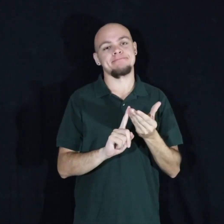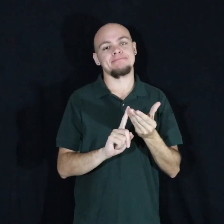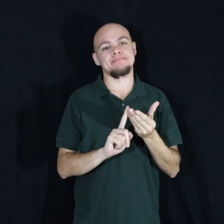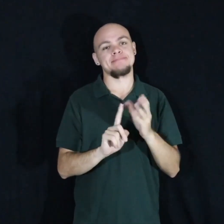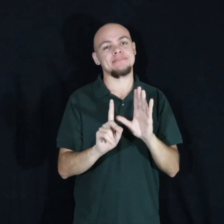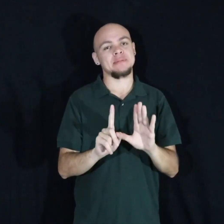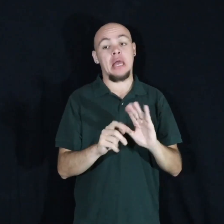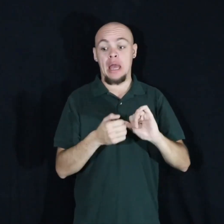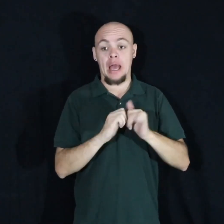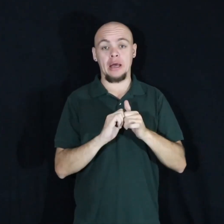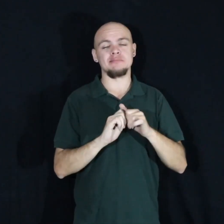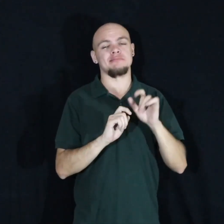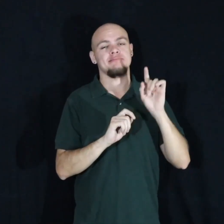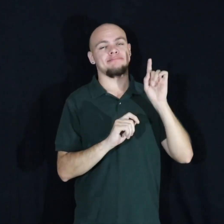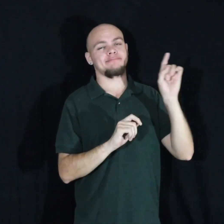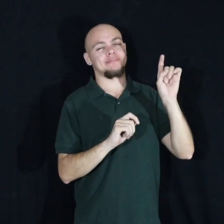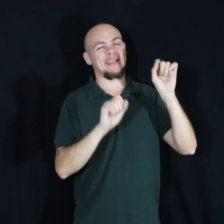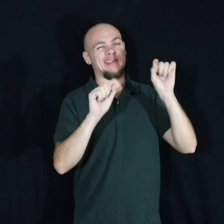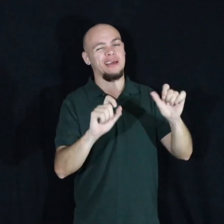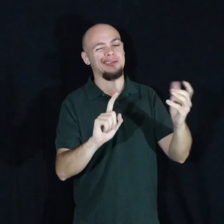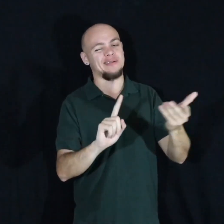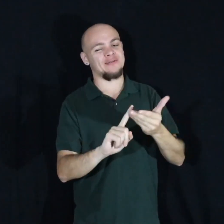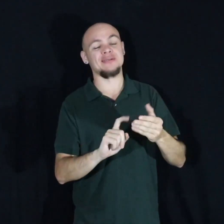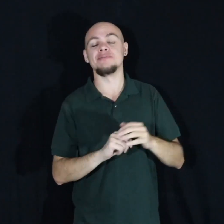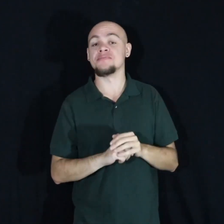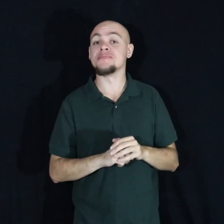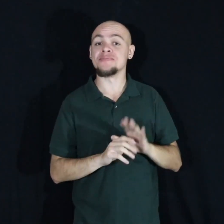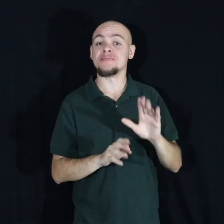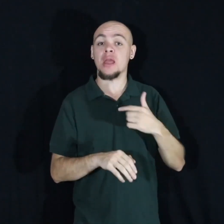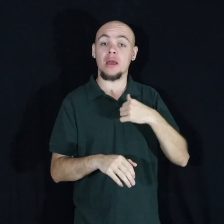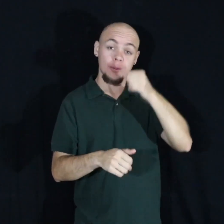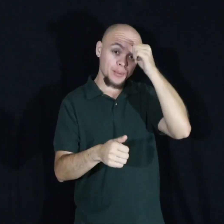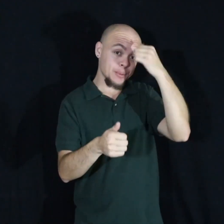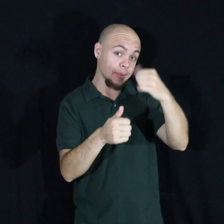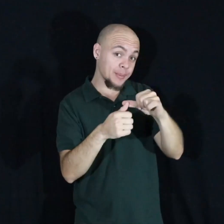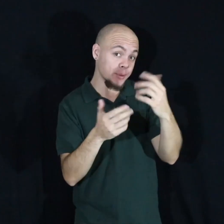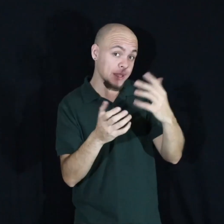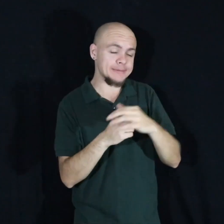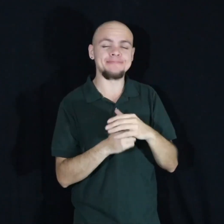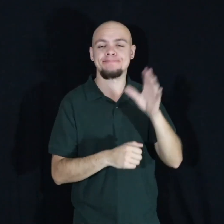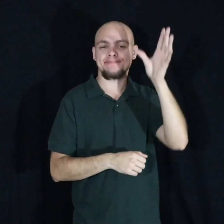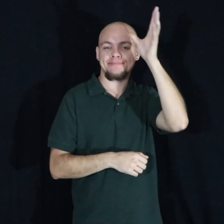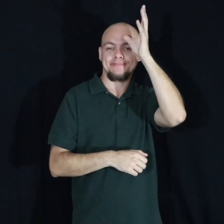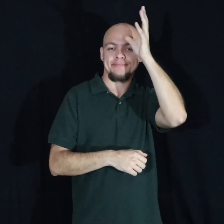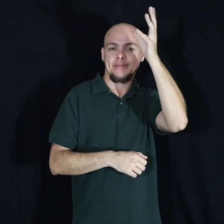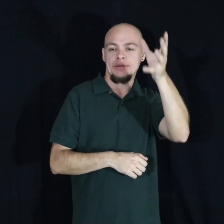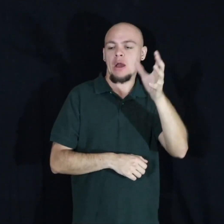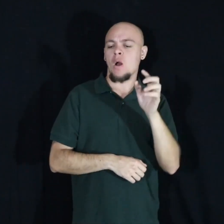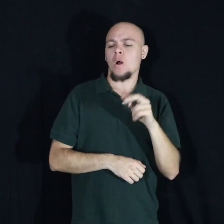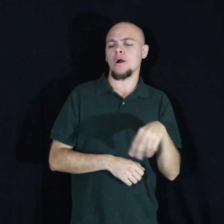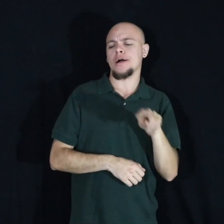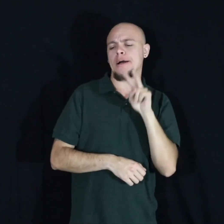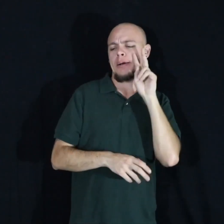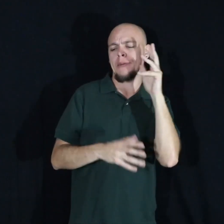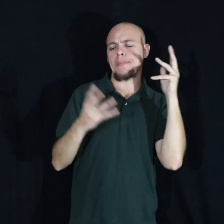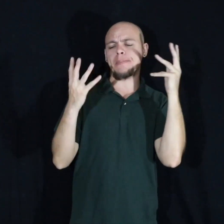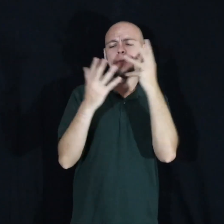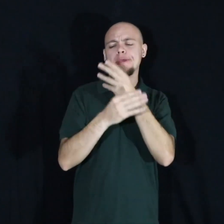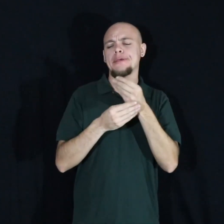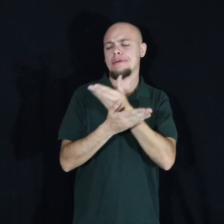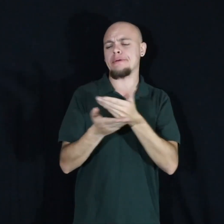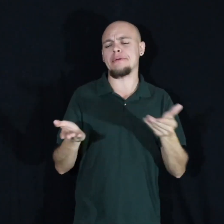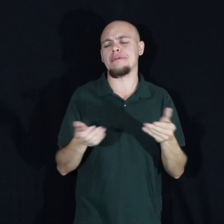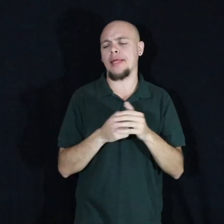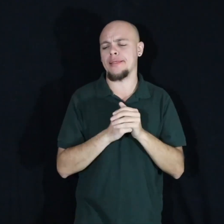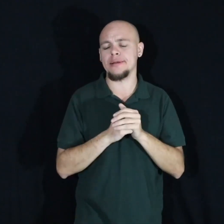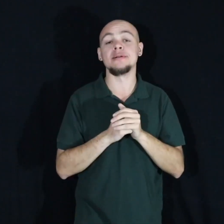the way only he could. See, for as long as I could remember, my grandfather would tell us how beautiful we were. So he